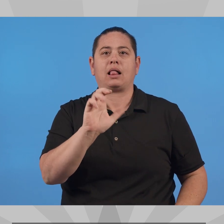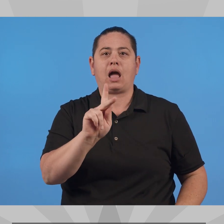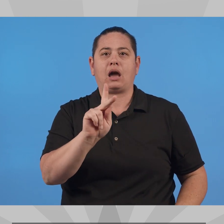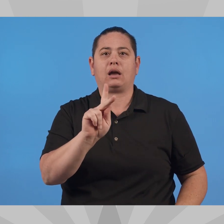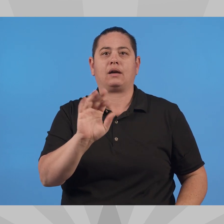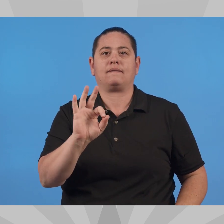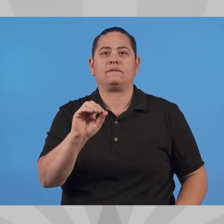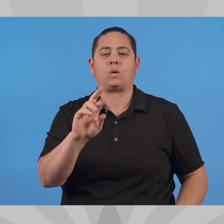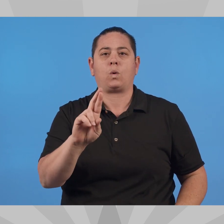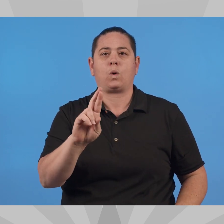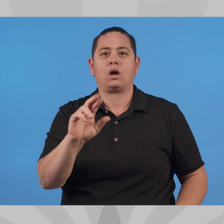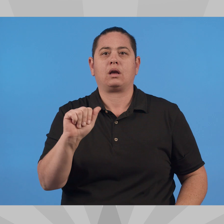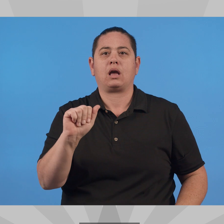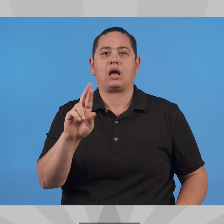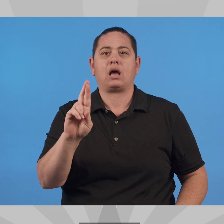SusanBlackForArizona.com.